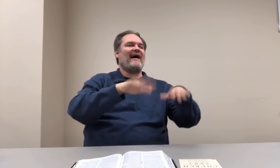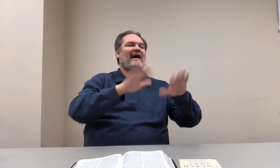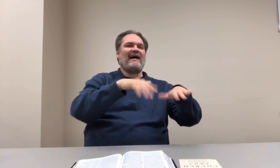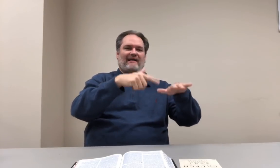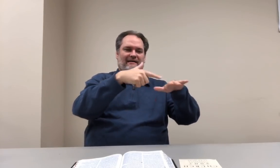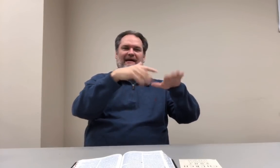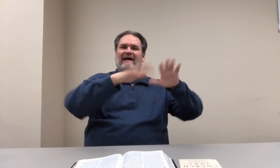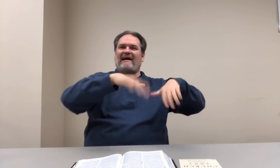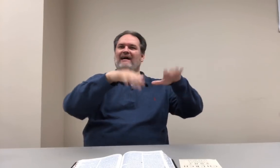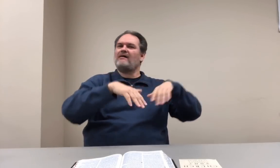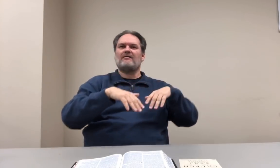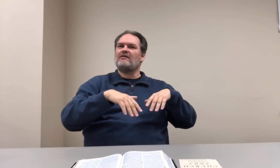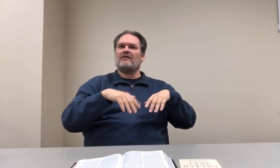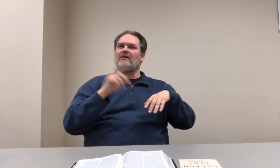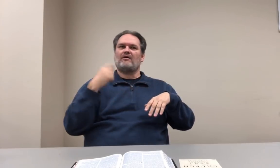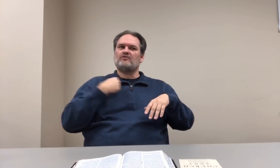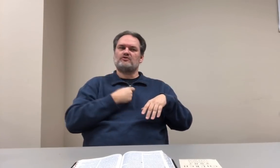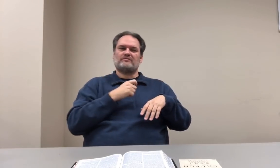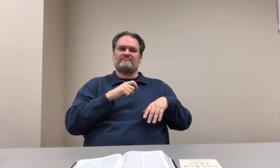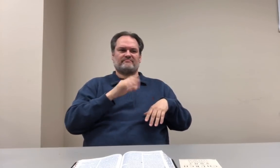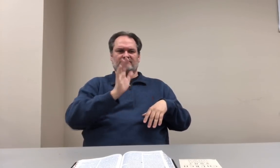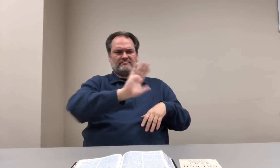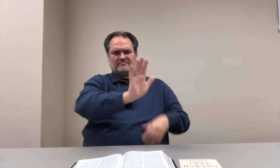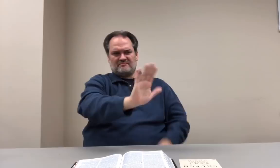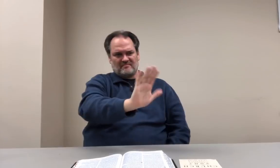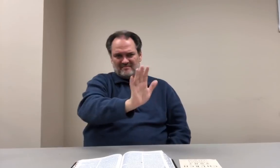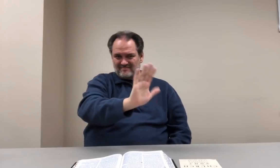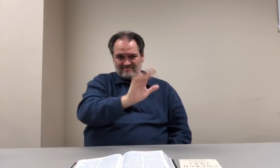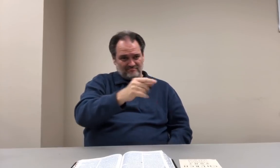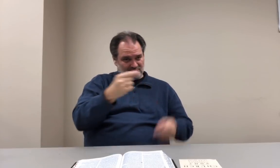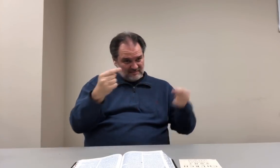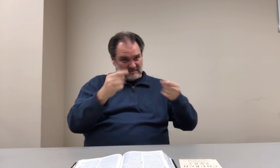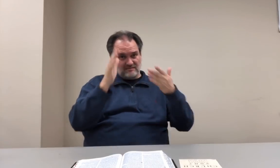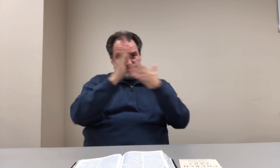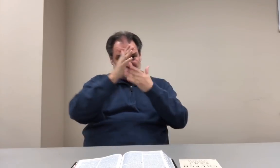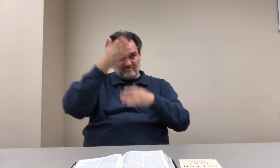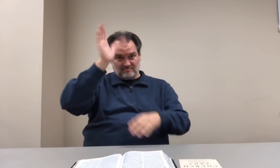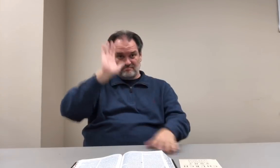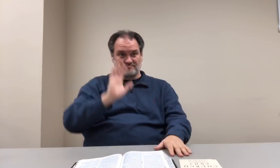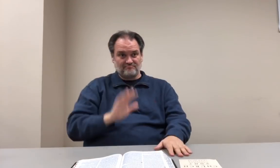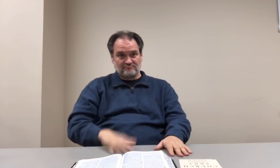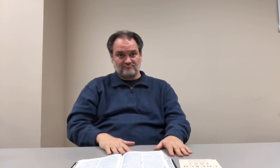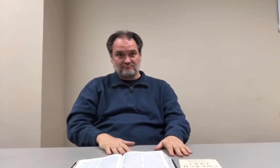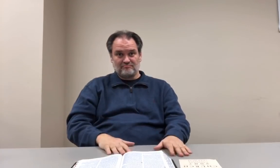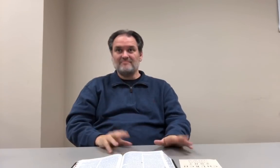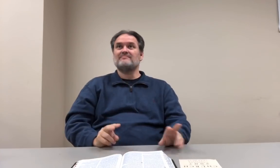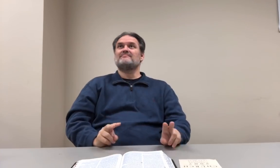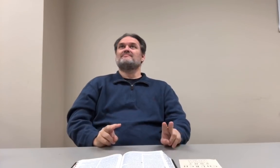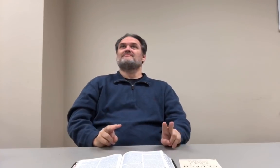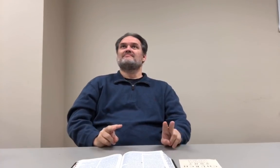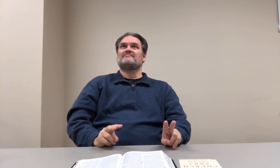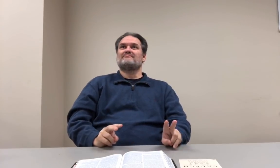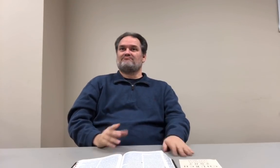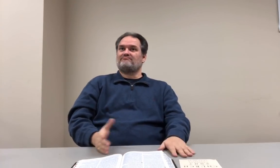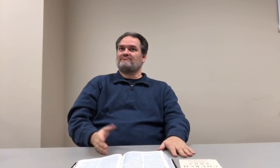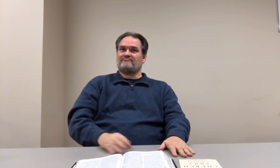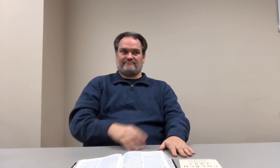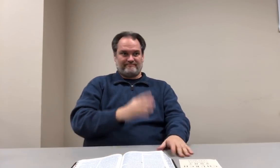The theologians have often called God being, meaning that God is being himself. Everything that has its being has it